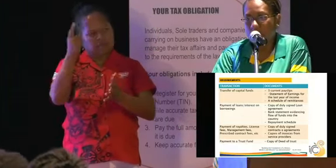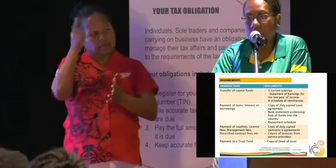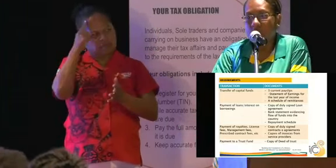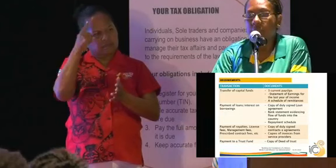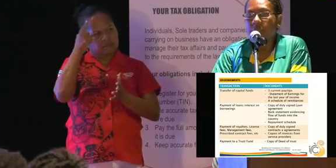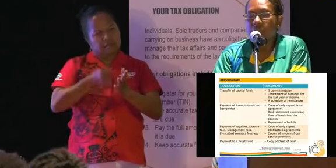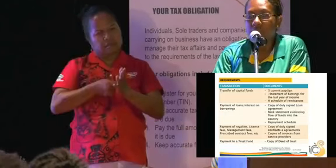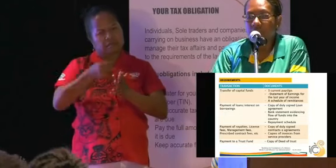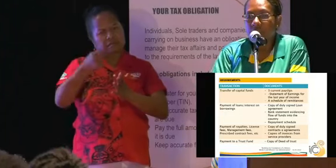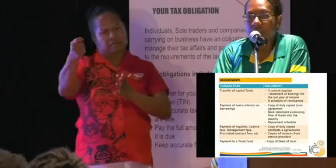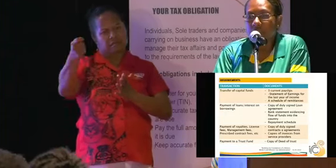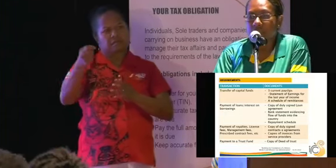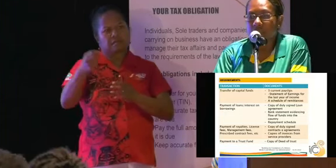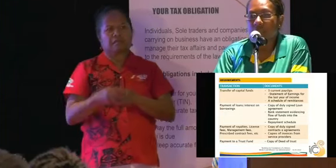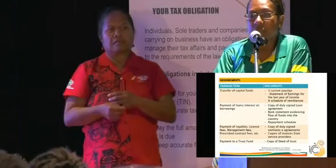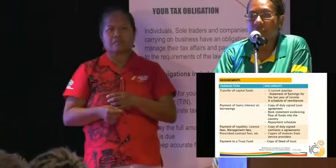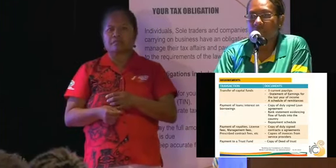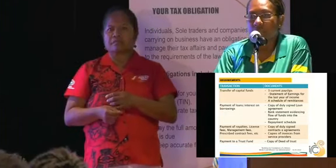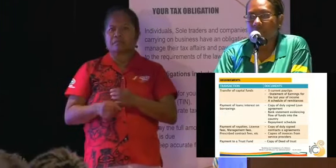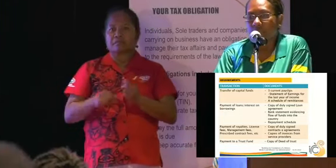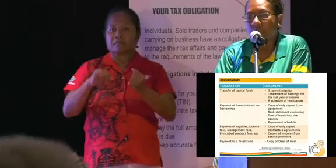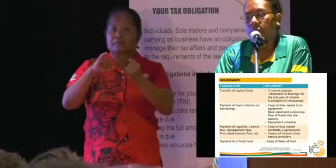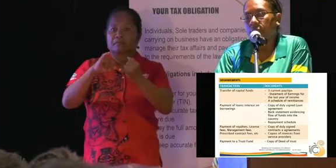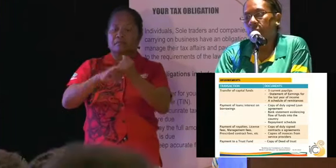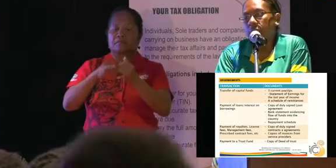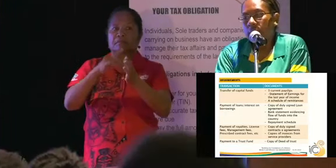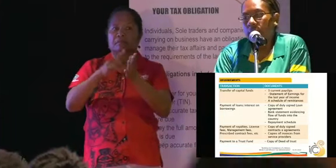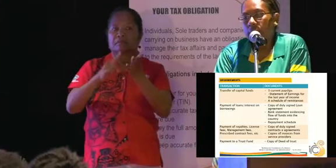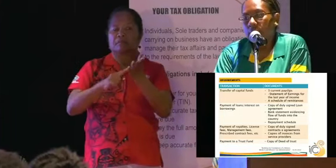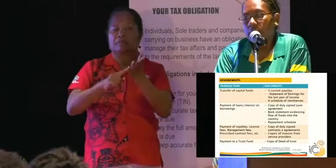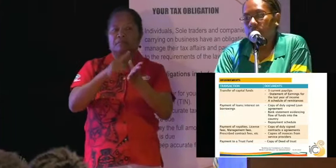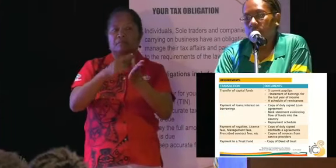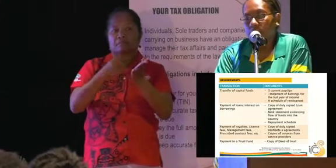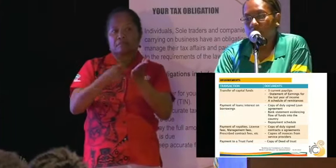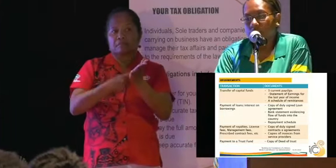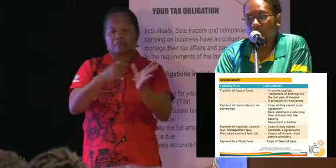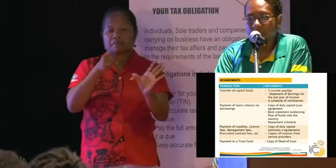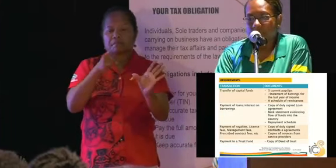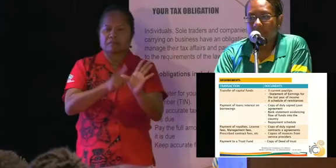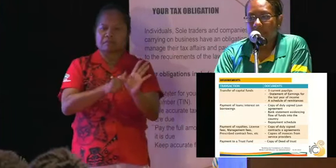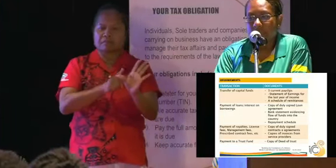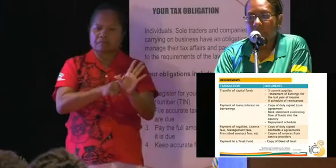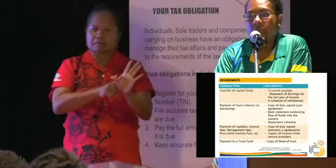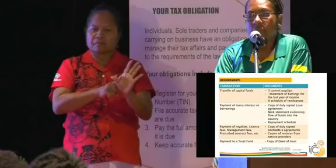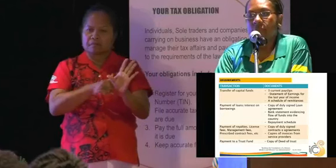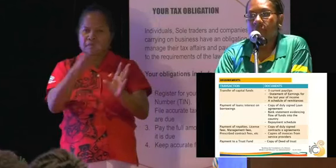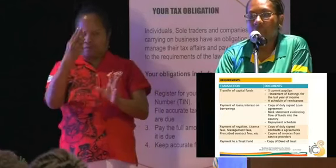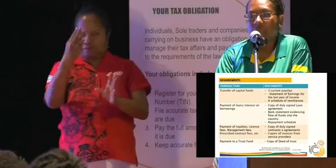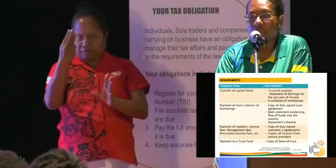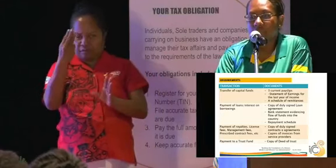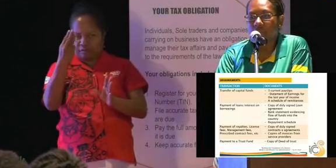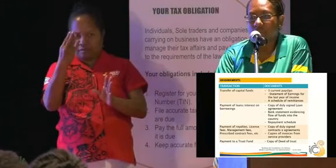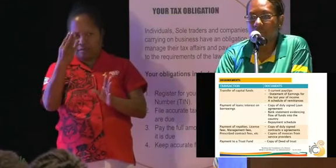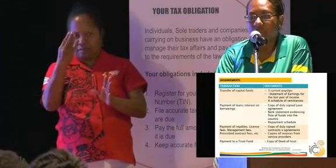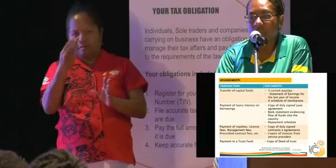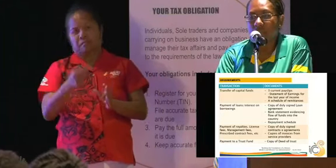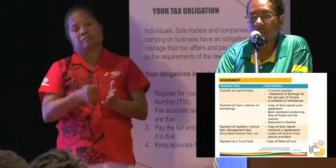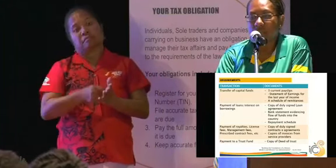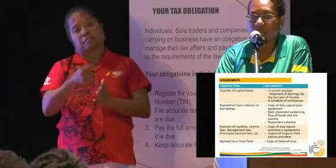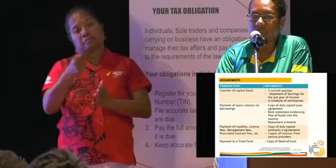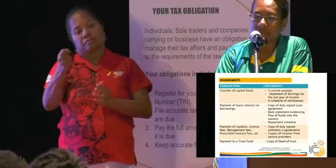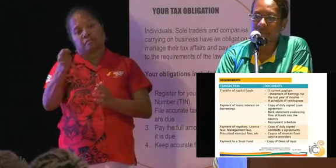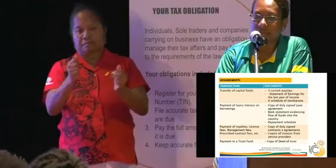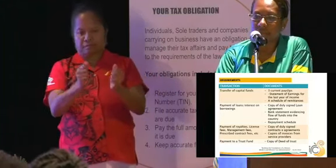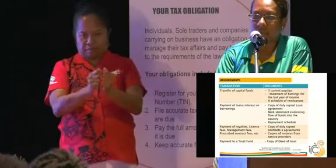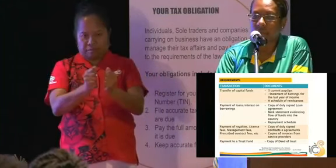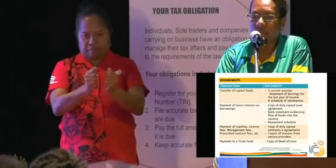money to them, especially if you are salary wage earner. It's 3 current pay slips, statement of earnings